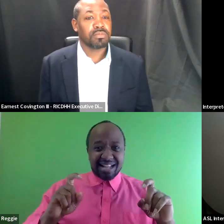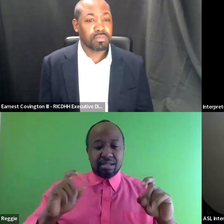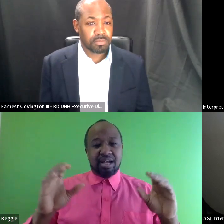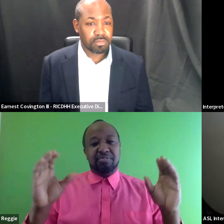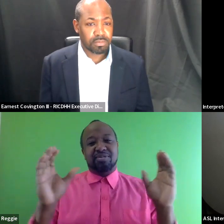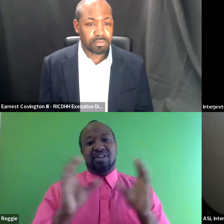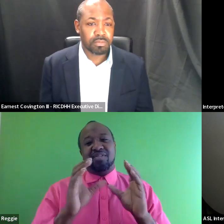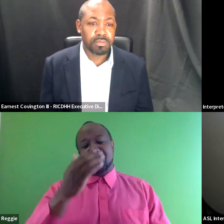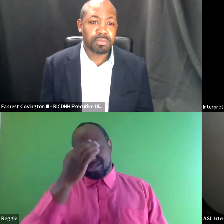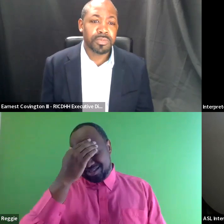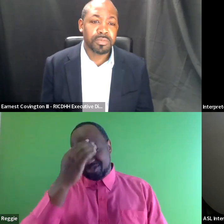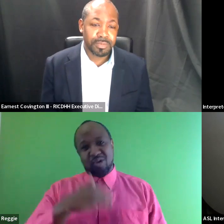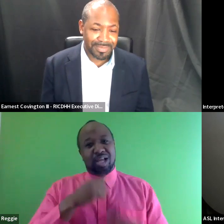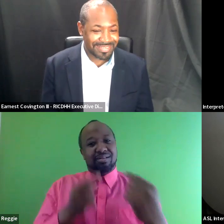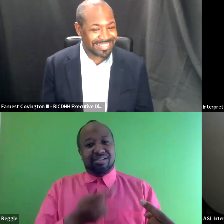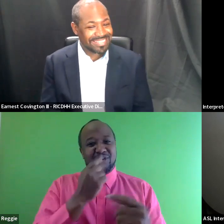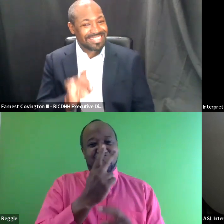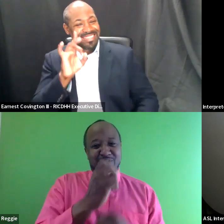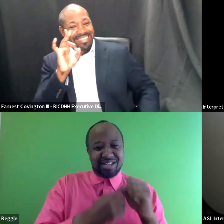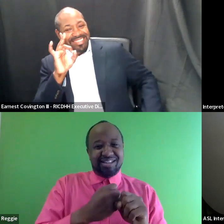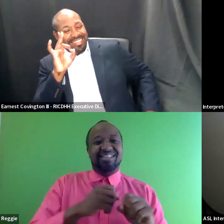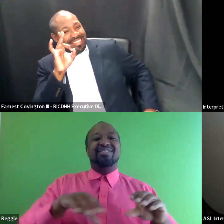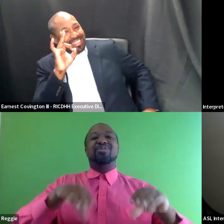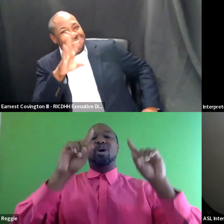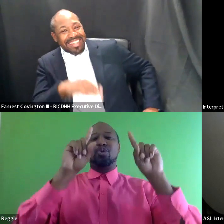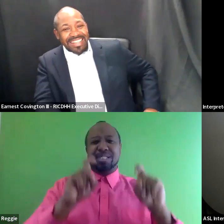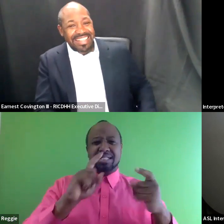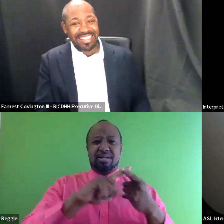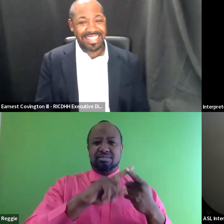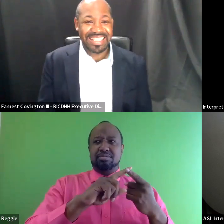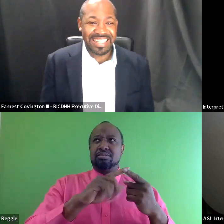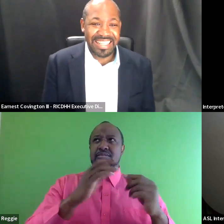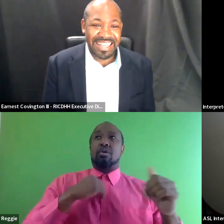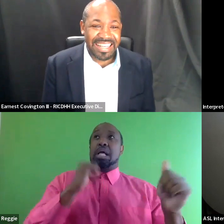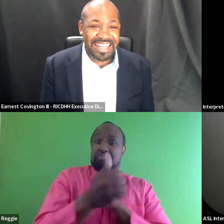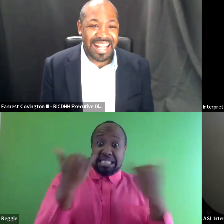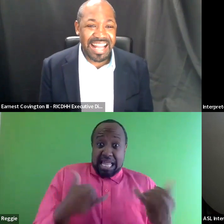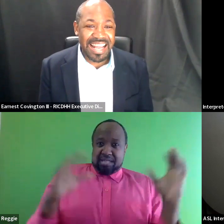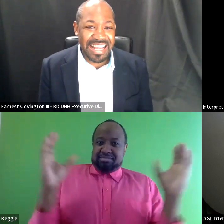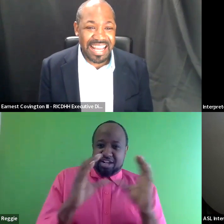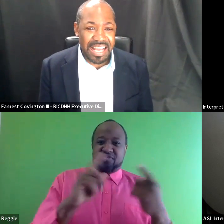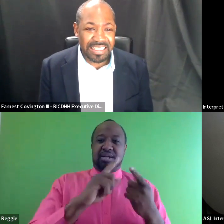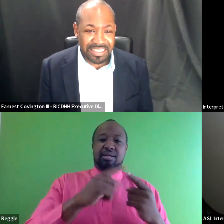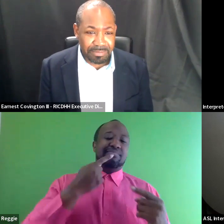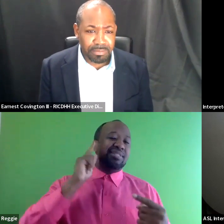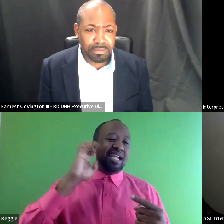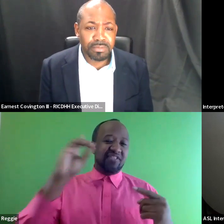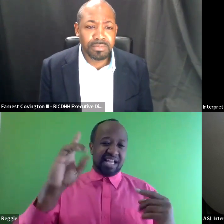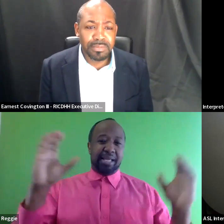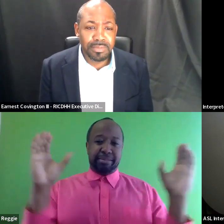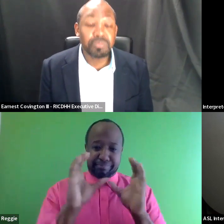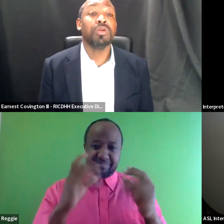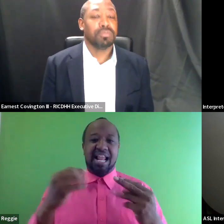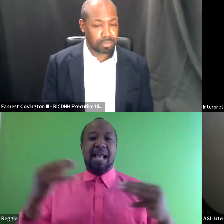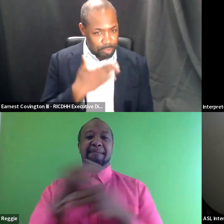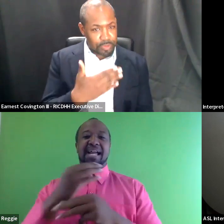Principal congratulated me, and again, that test, it took 2 years. Took 2 years to